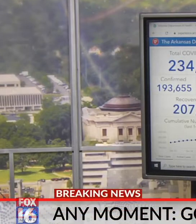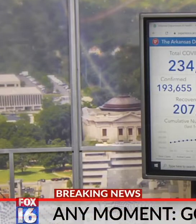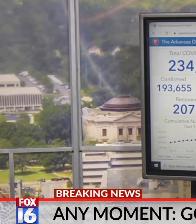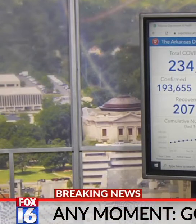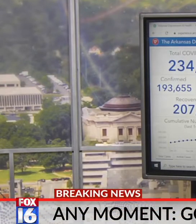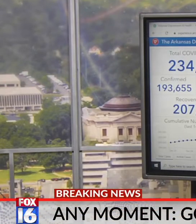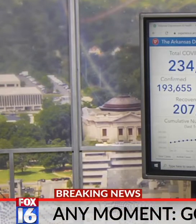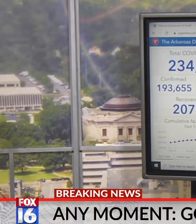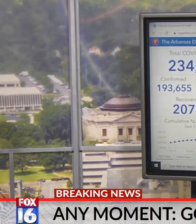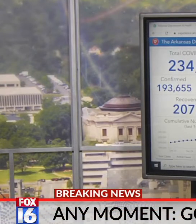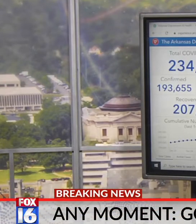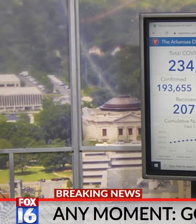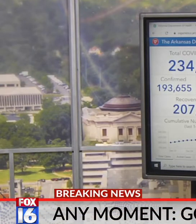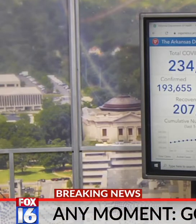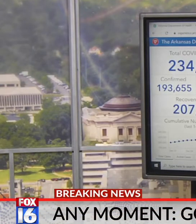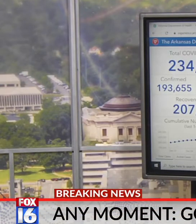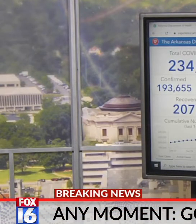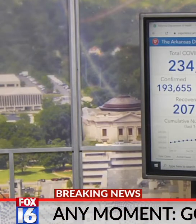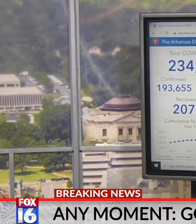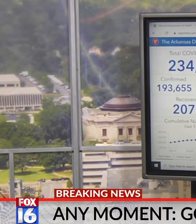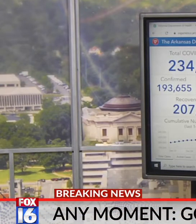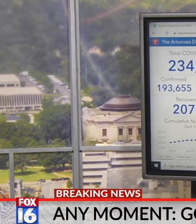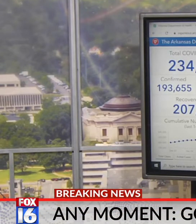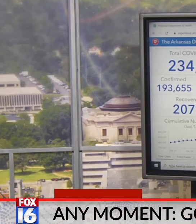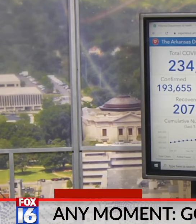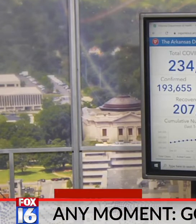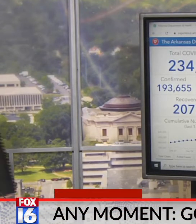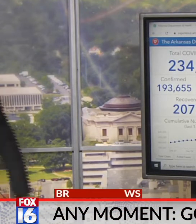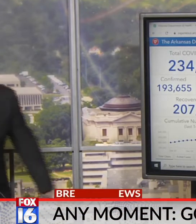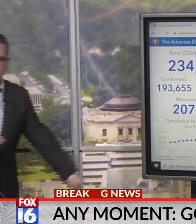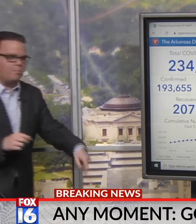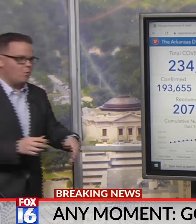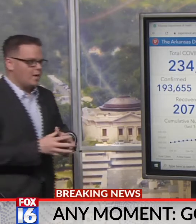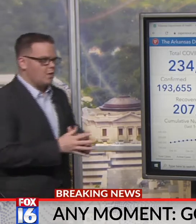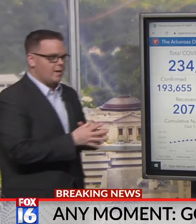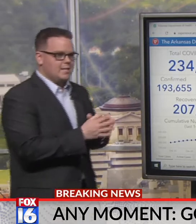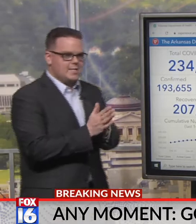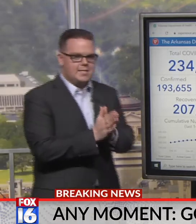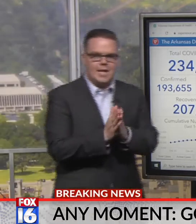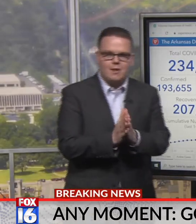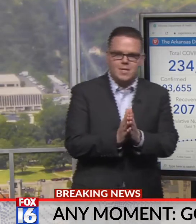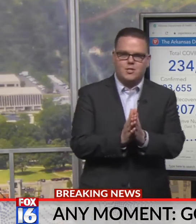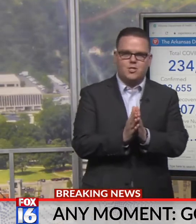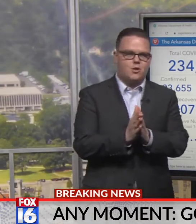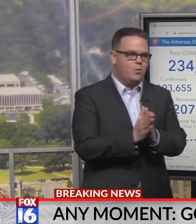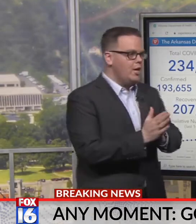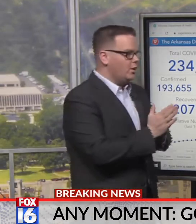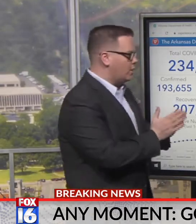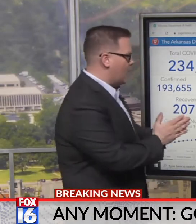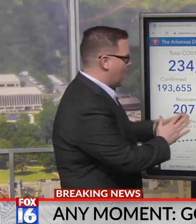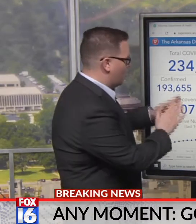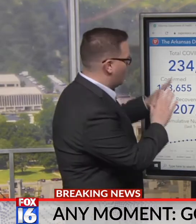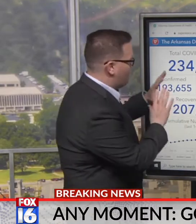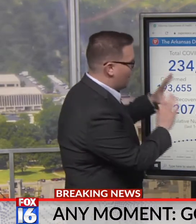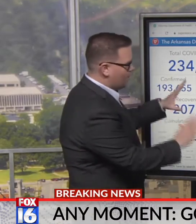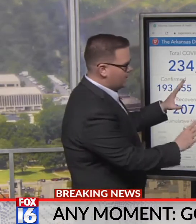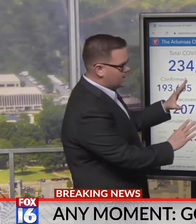bit about COVID-19 here in the state, and we go to the big board here because this allows us to look